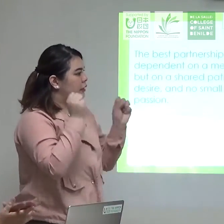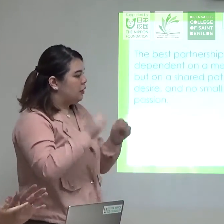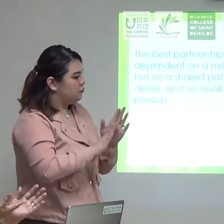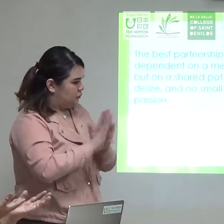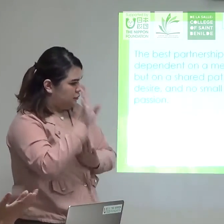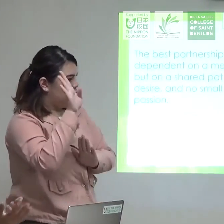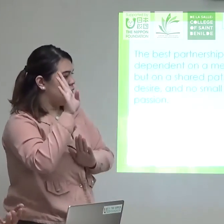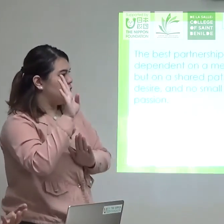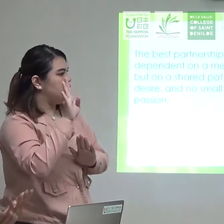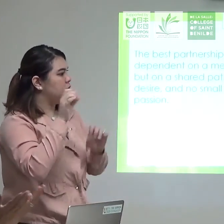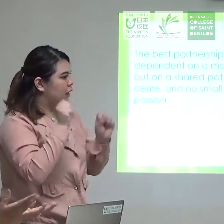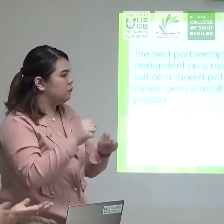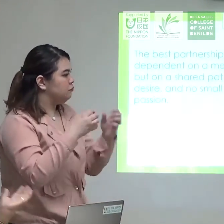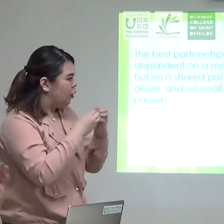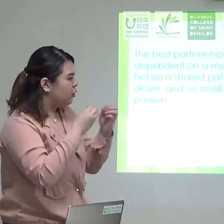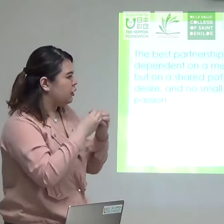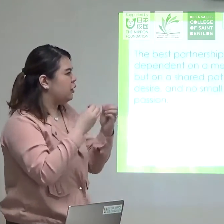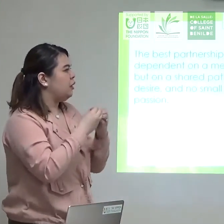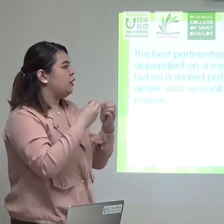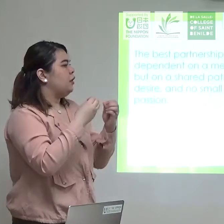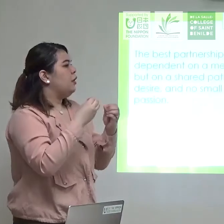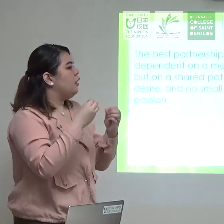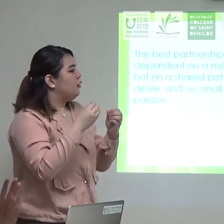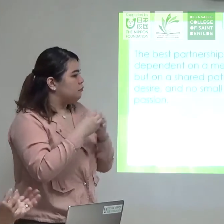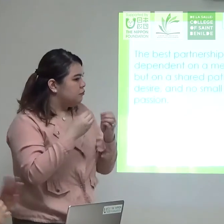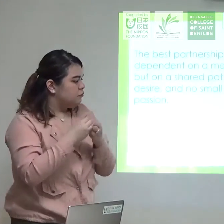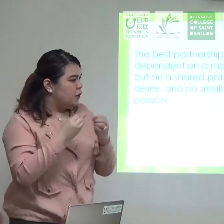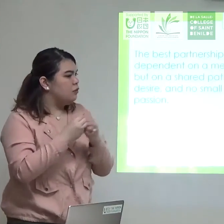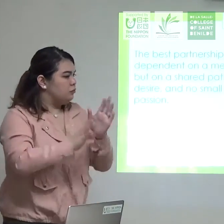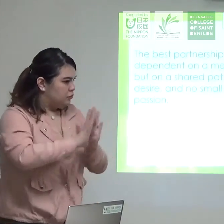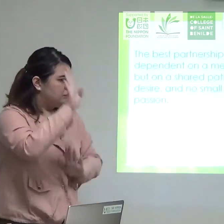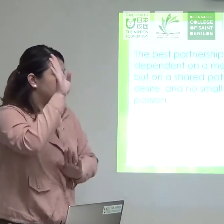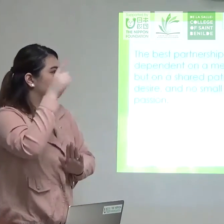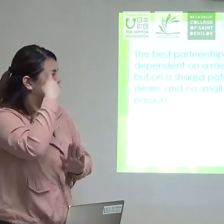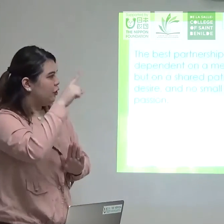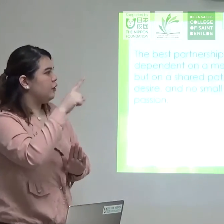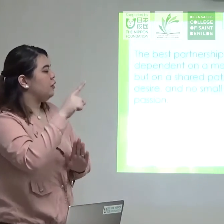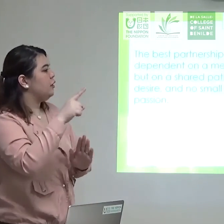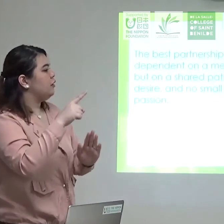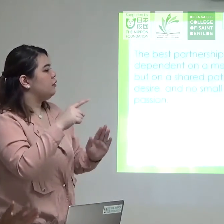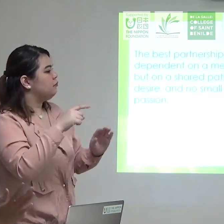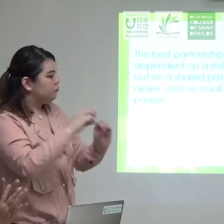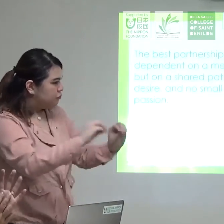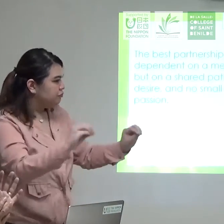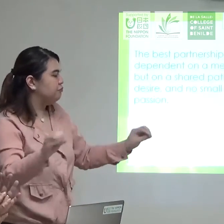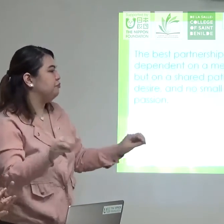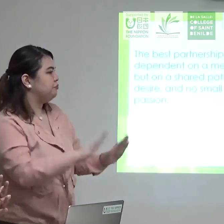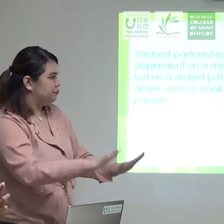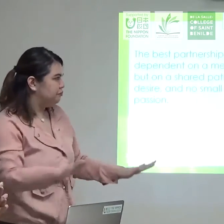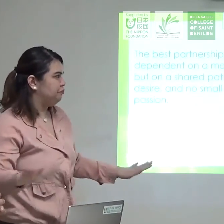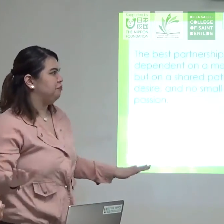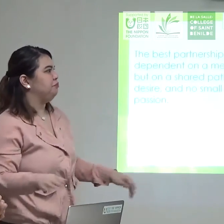develop this, and that they too can subsequently develop this to their children.